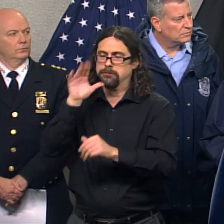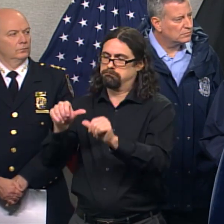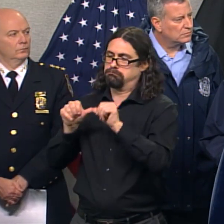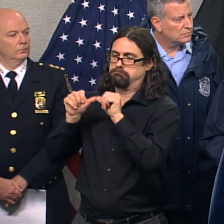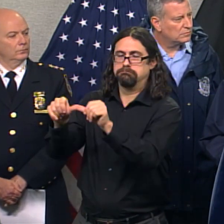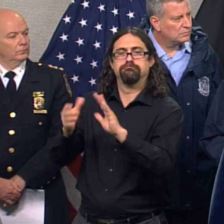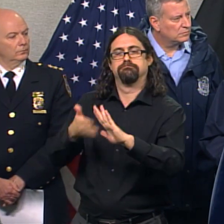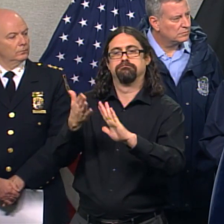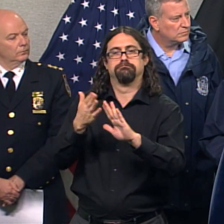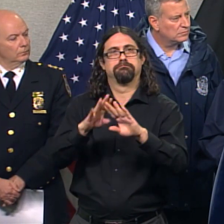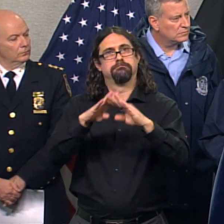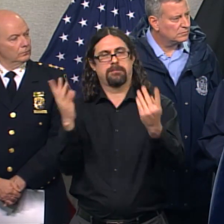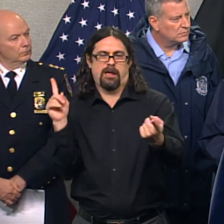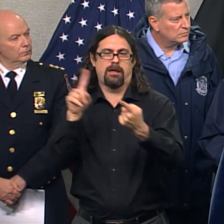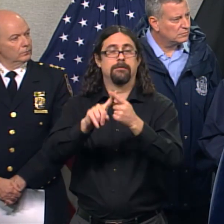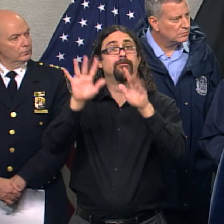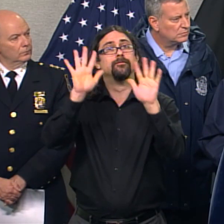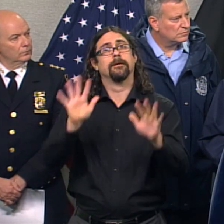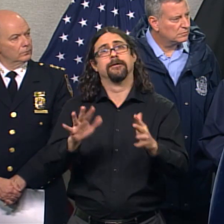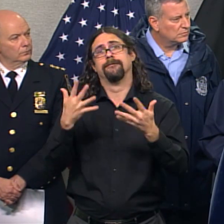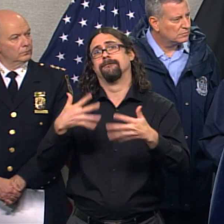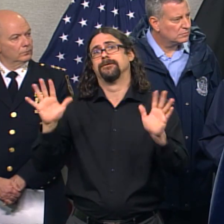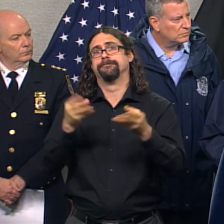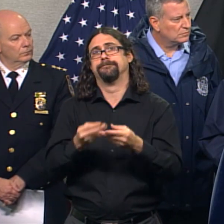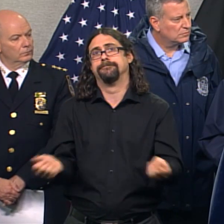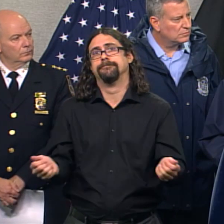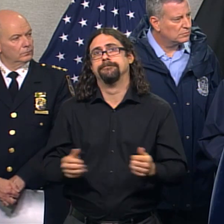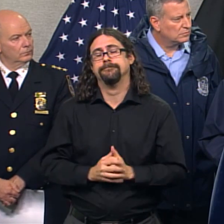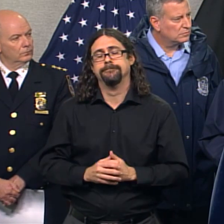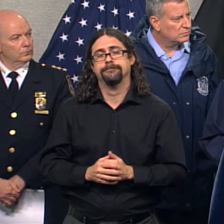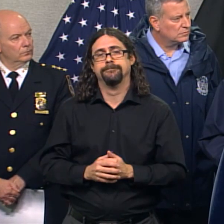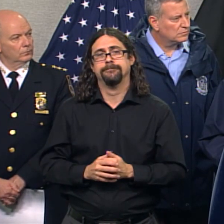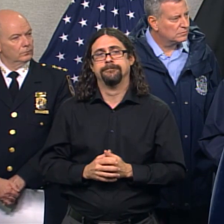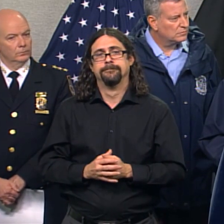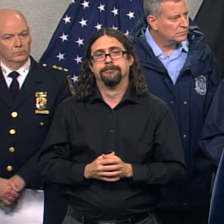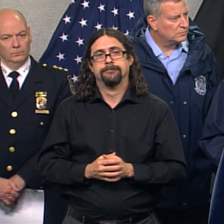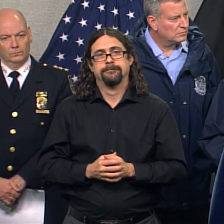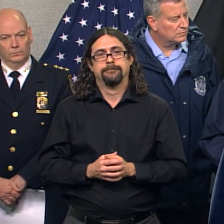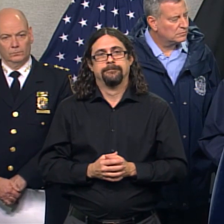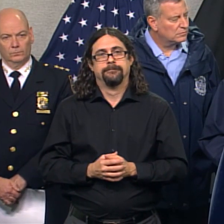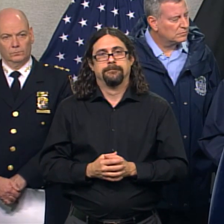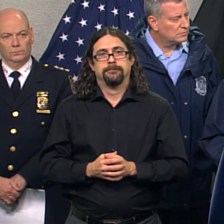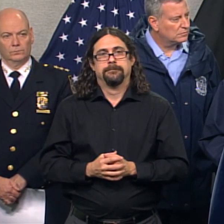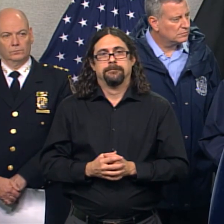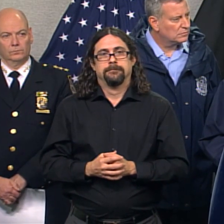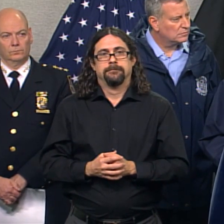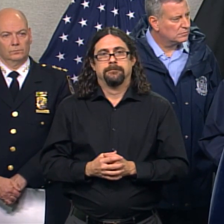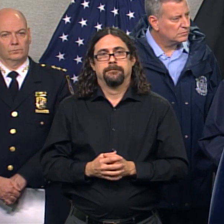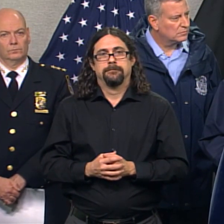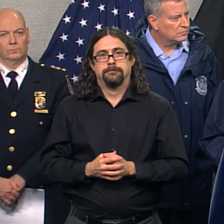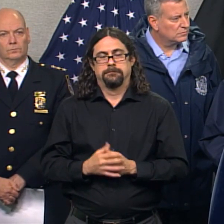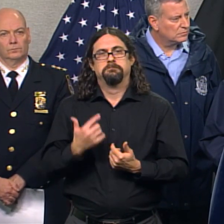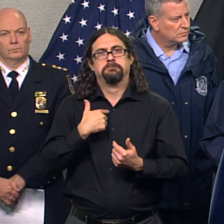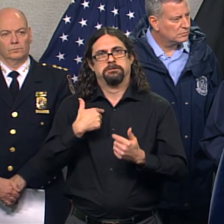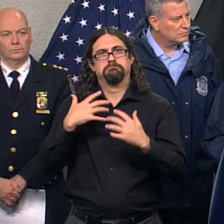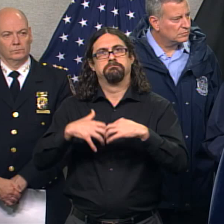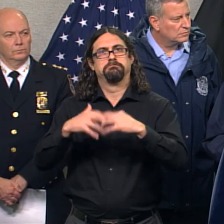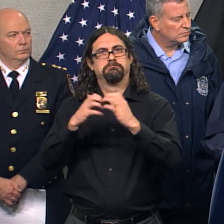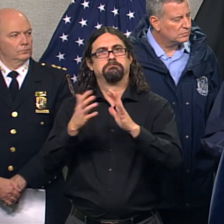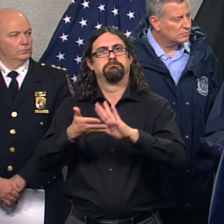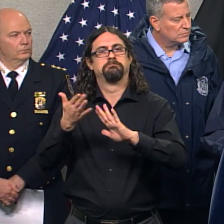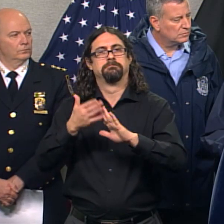about 14 buses that were stuck. The MTA is doing a great job getting those out of the snowbanks, et